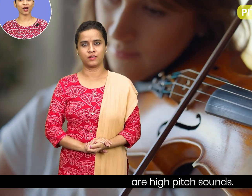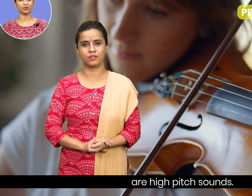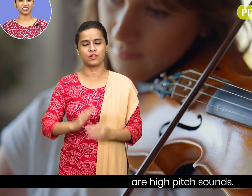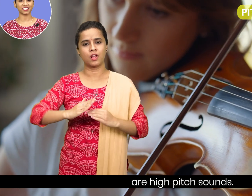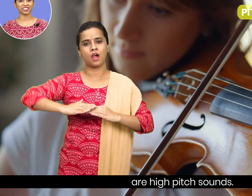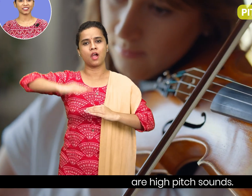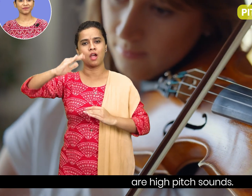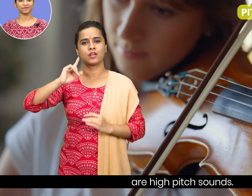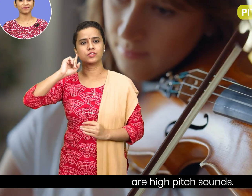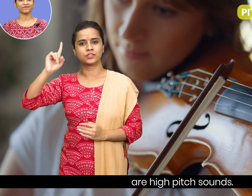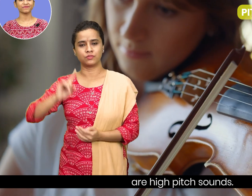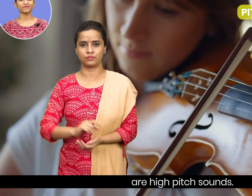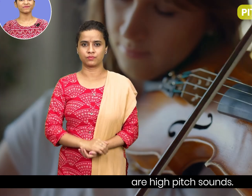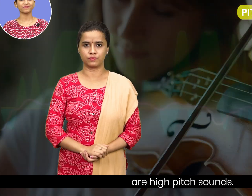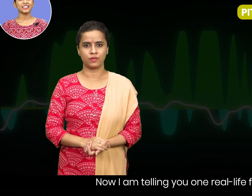high-pitched sounds.